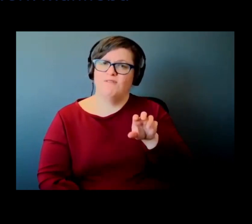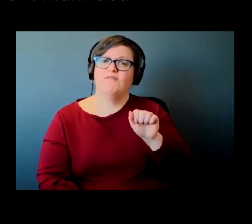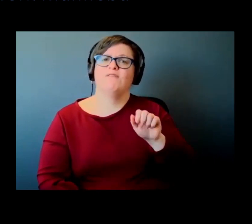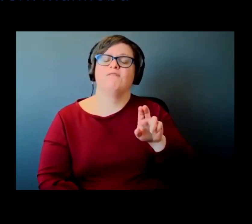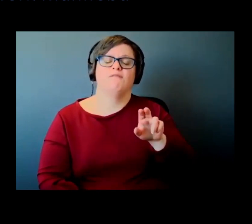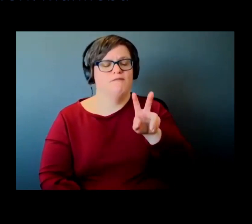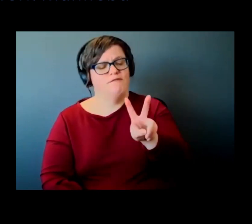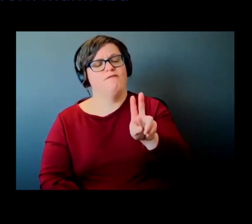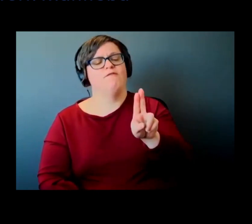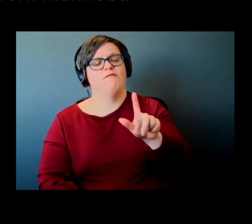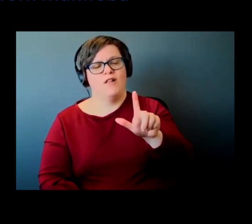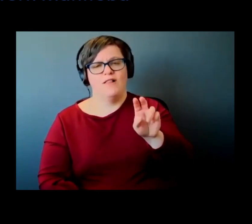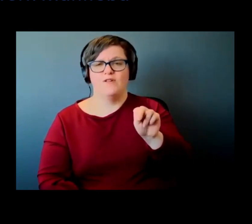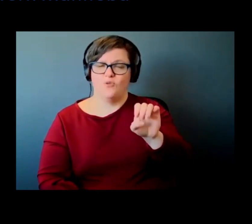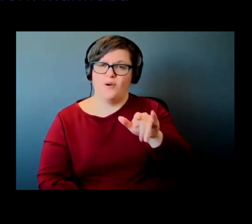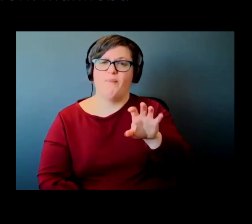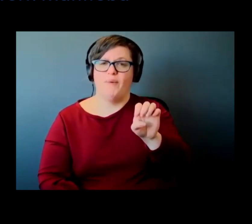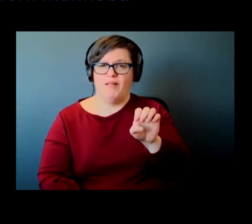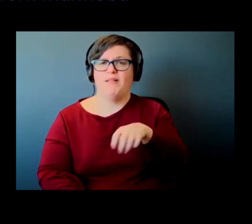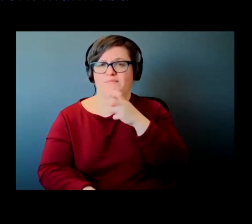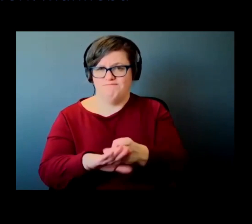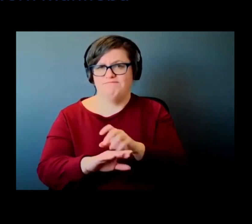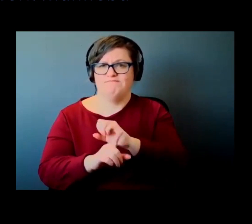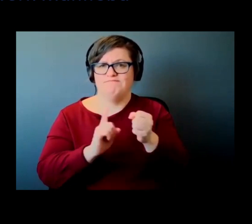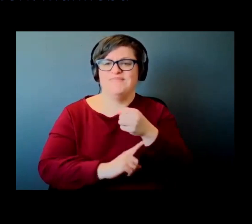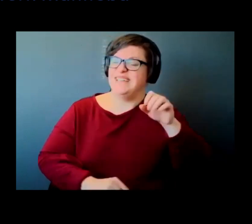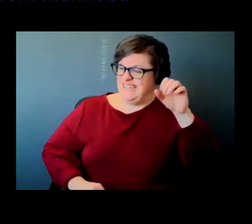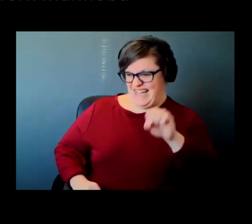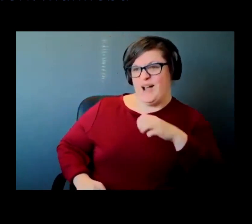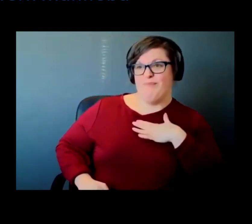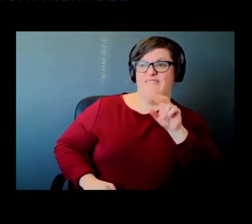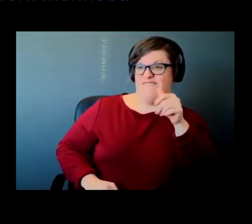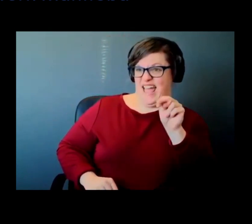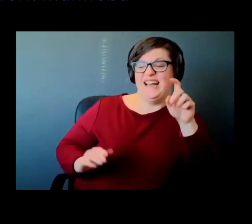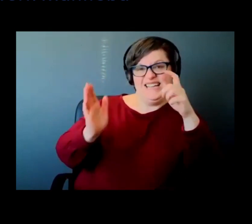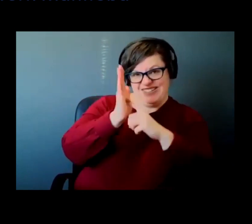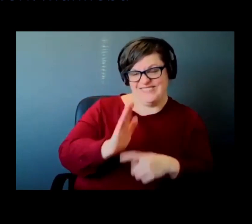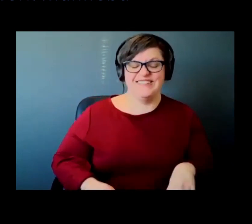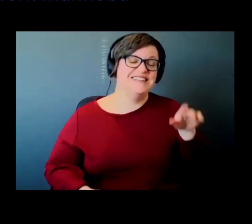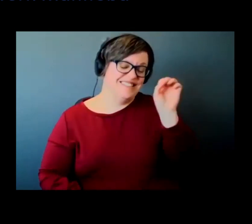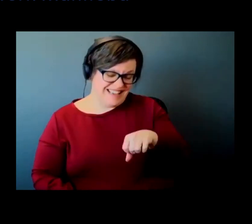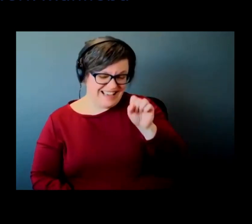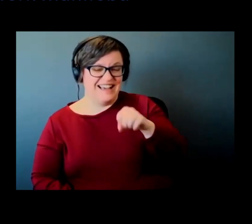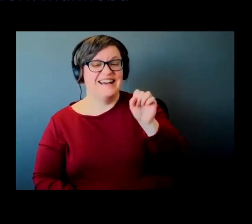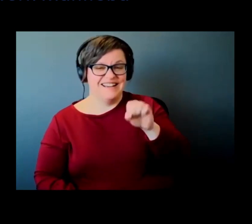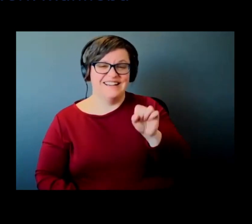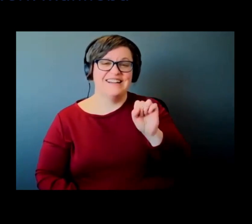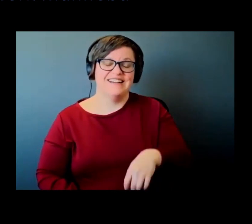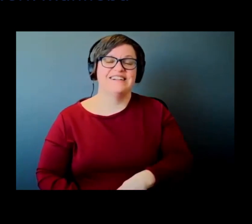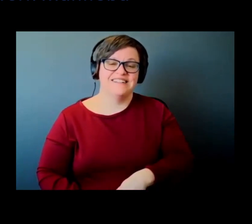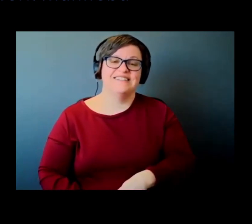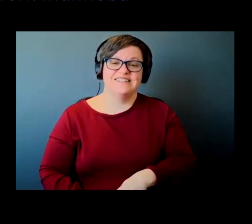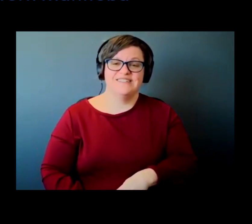Yeah, like my van getting fixed. Yeah. Your van. Yeah, I mean, your van